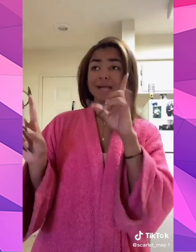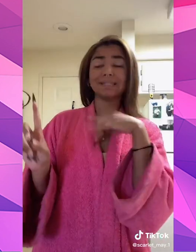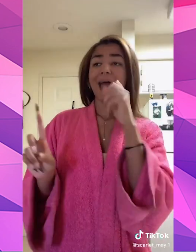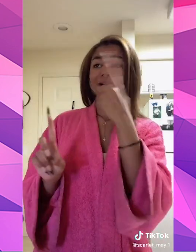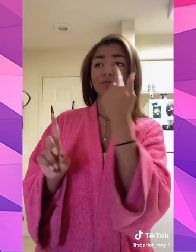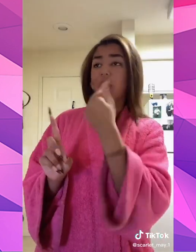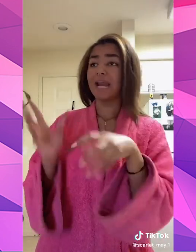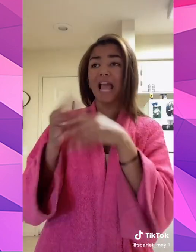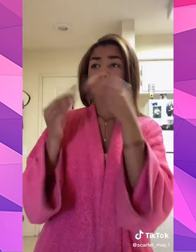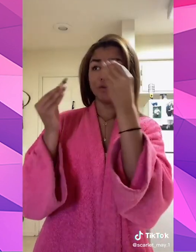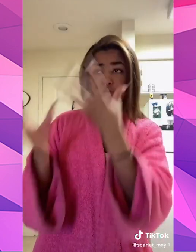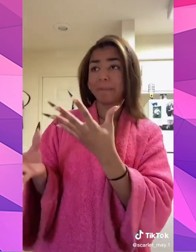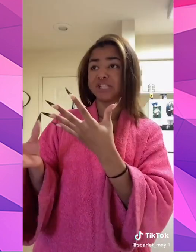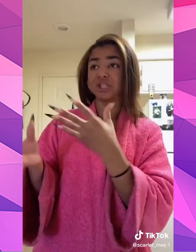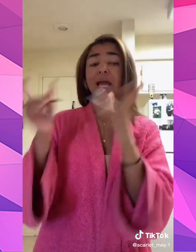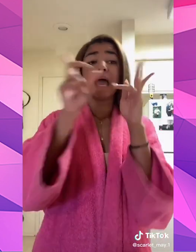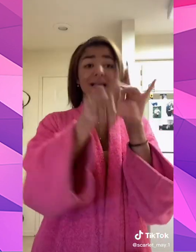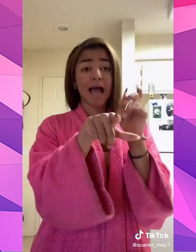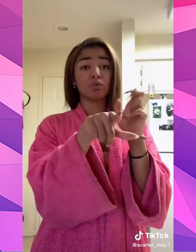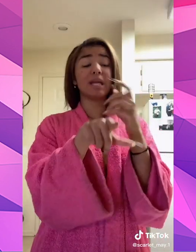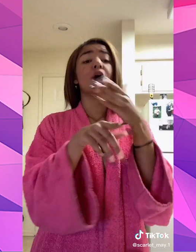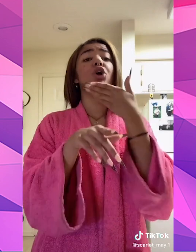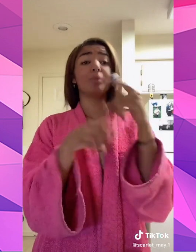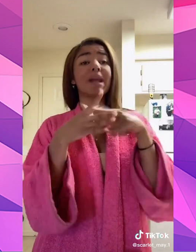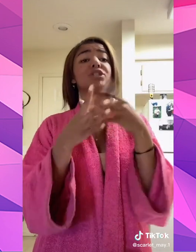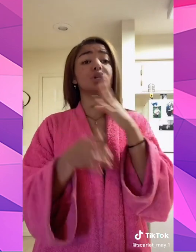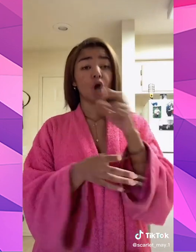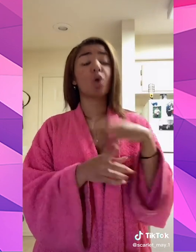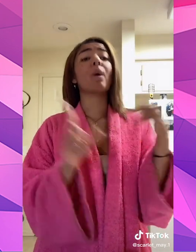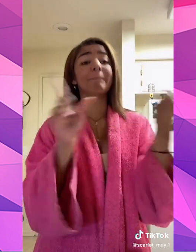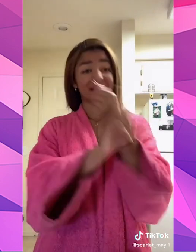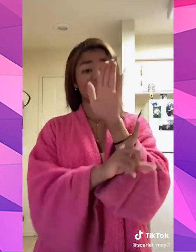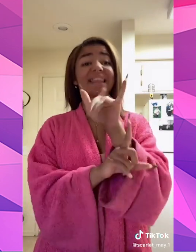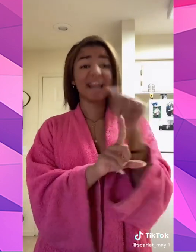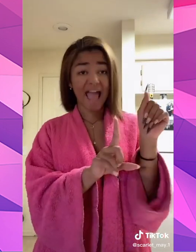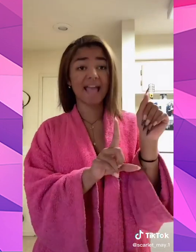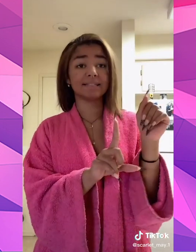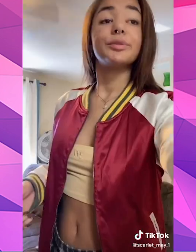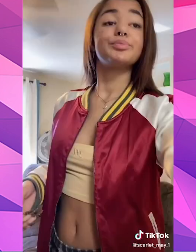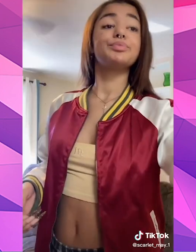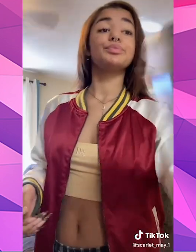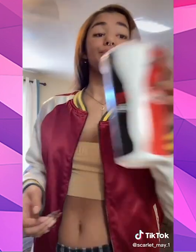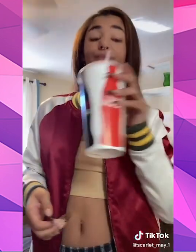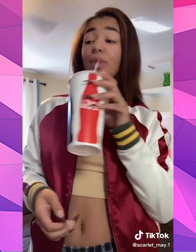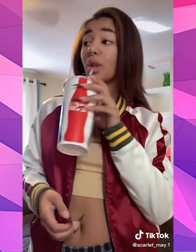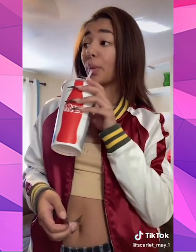Brian, did I ask you for any extra information? Kairi, you better start talking or I'm gonna get in that ass